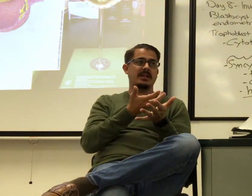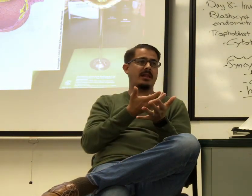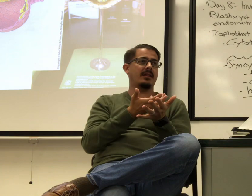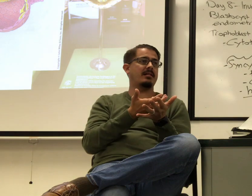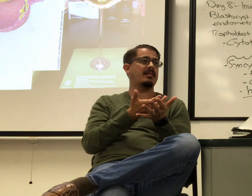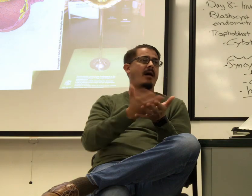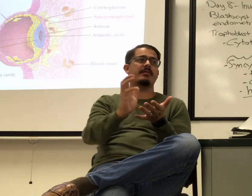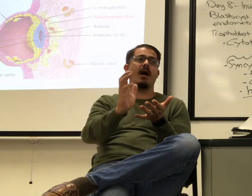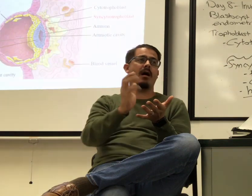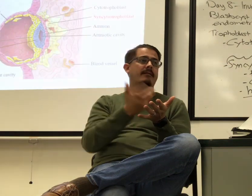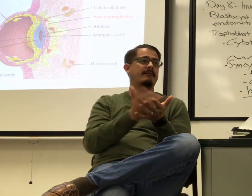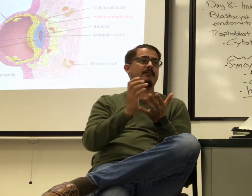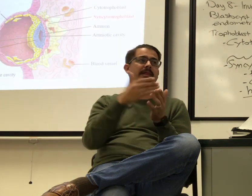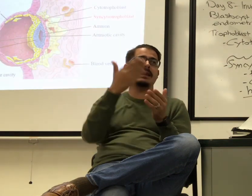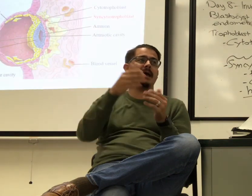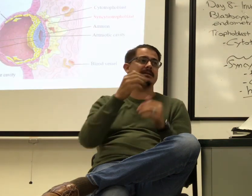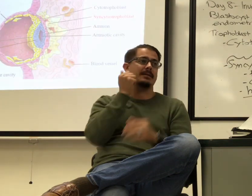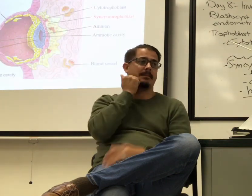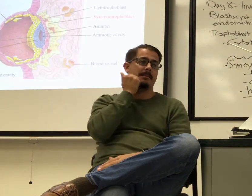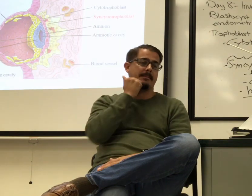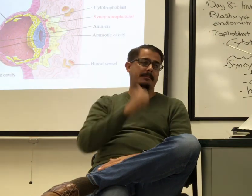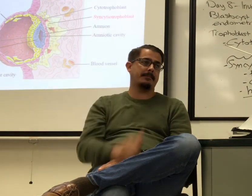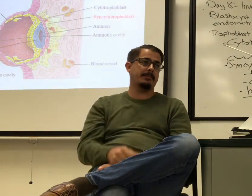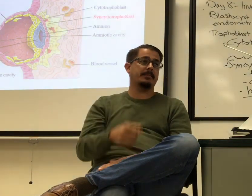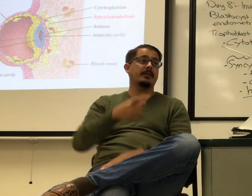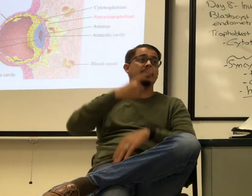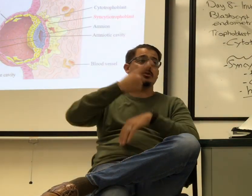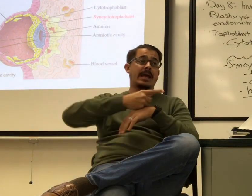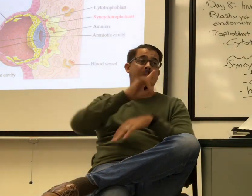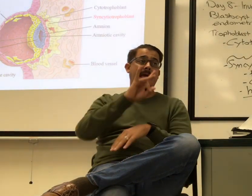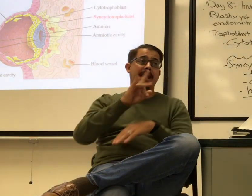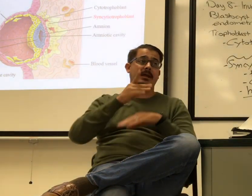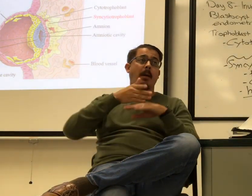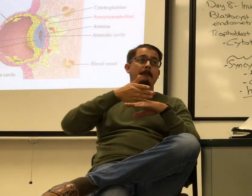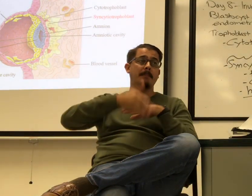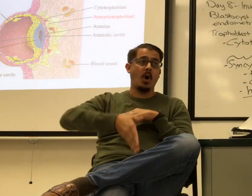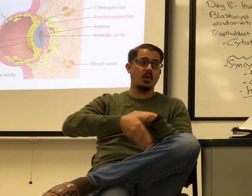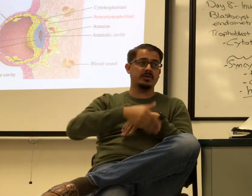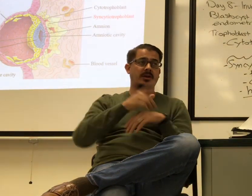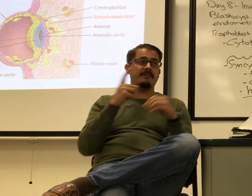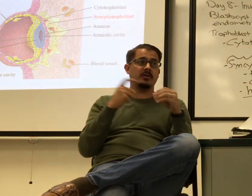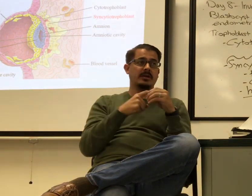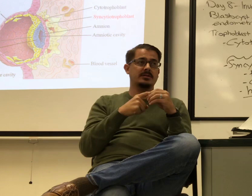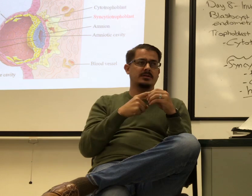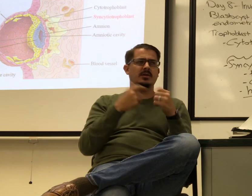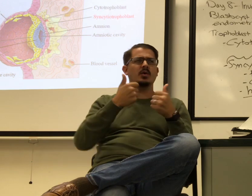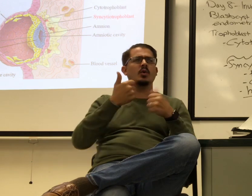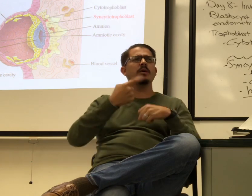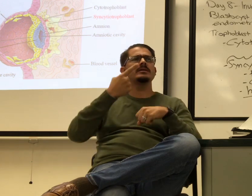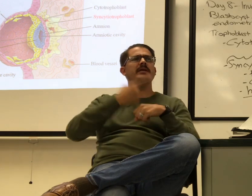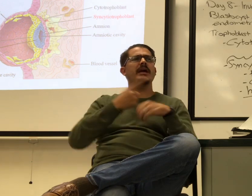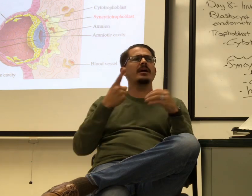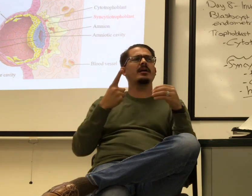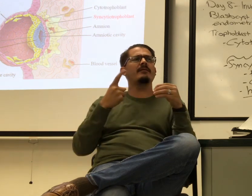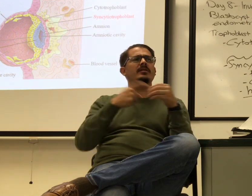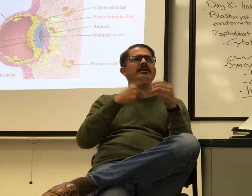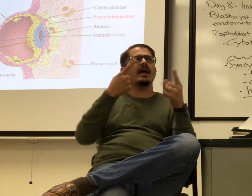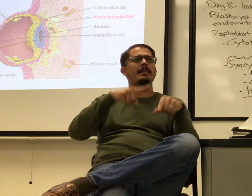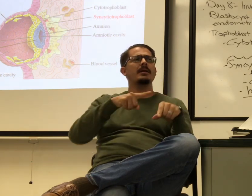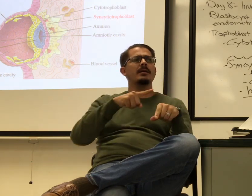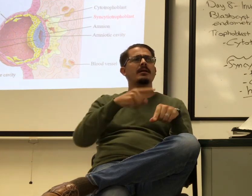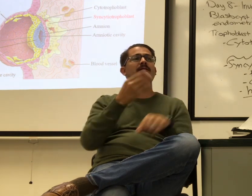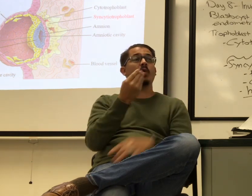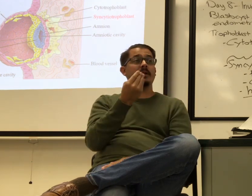next menses. So let's think about this. This is day 8 post-fertilization. Okay, what date of fertilization occur on in the ovarian